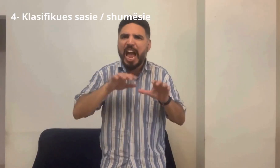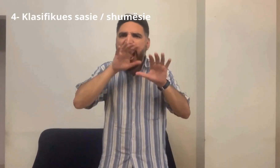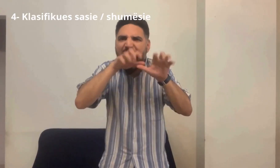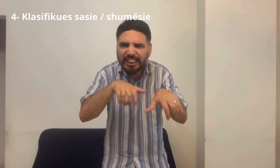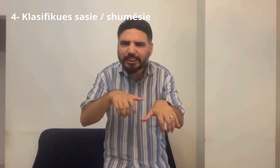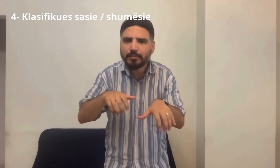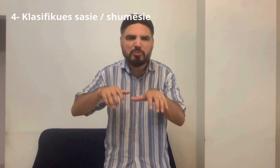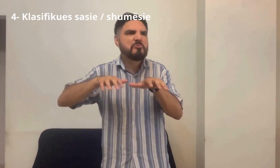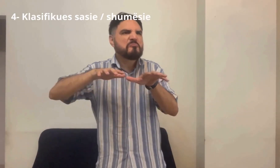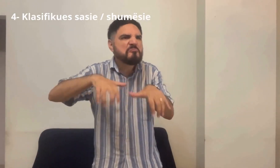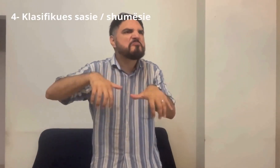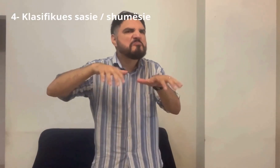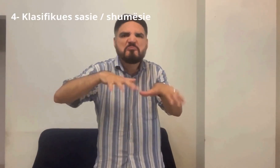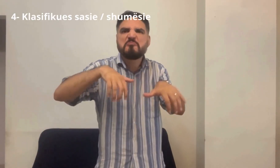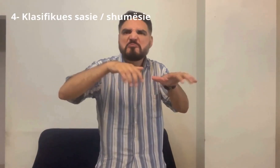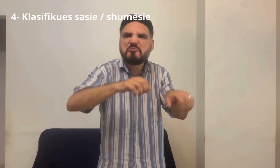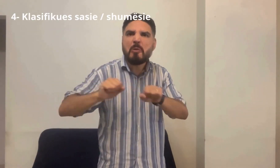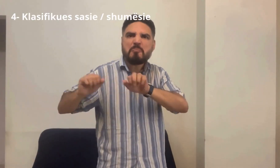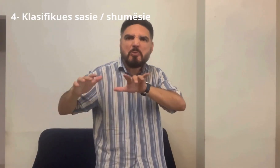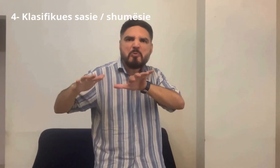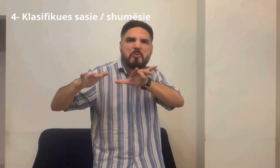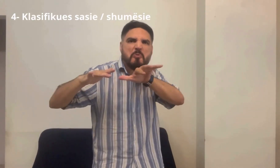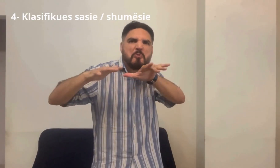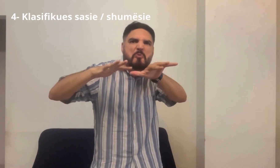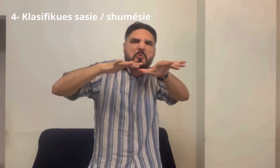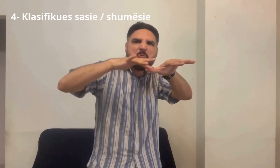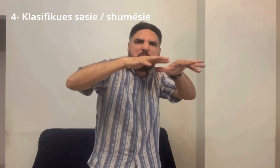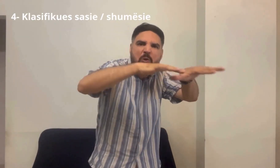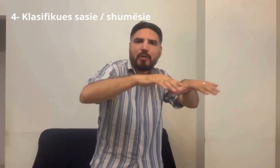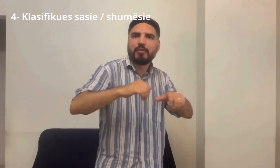For animals, I can show a large group moving forward.